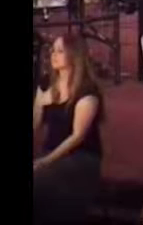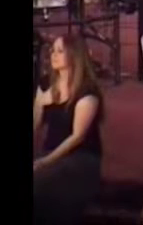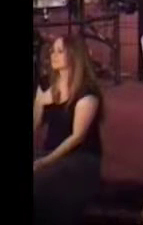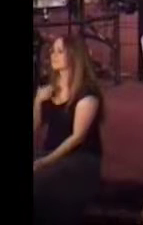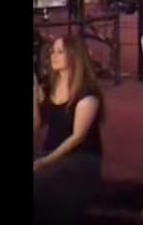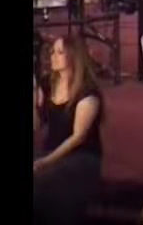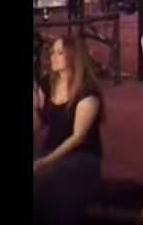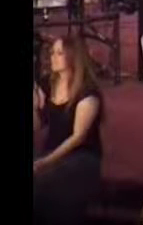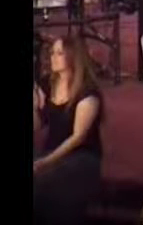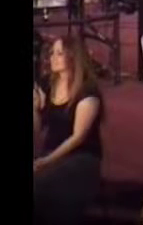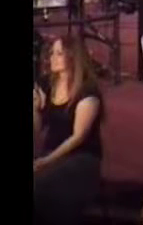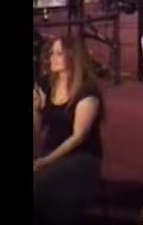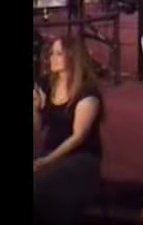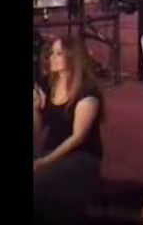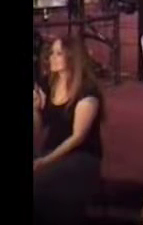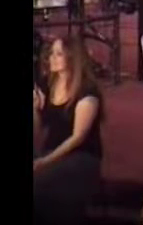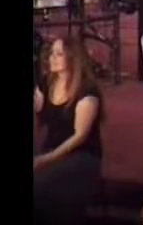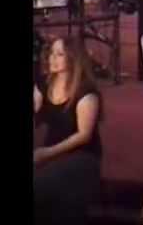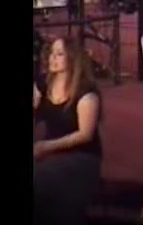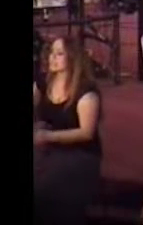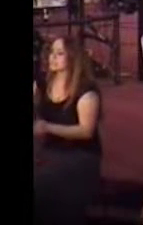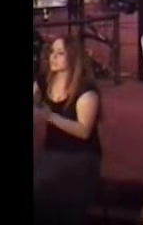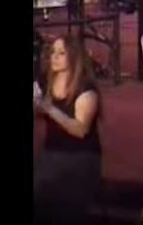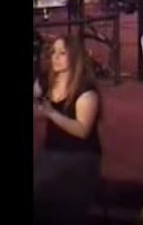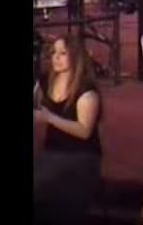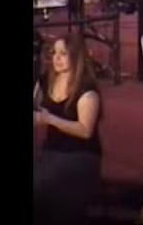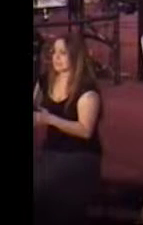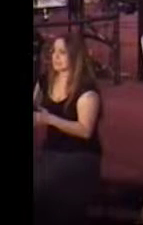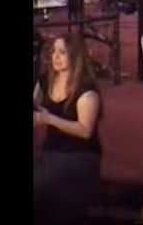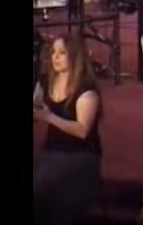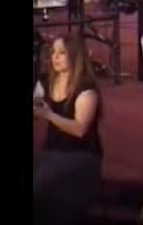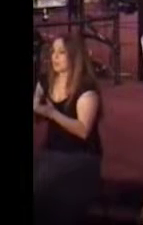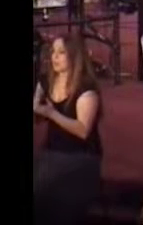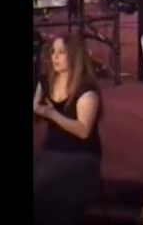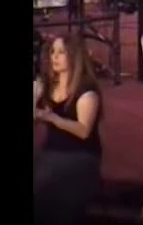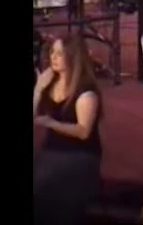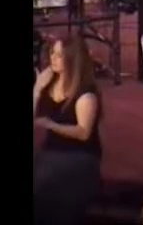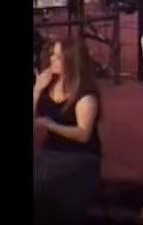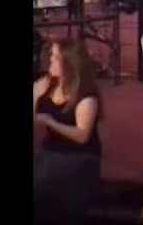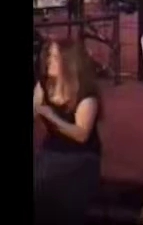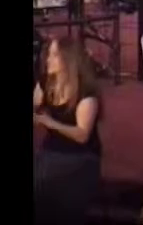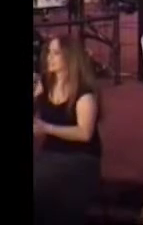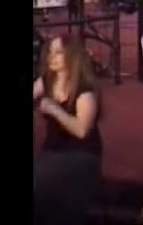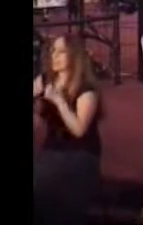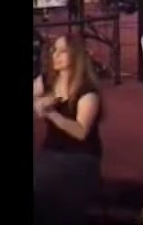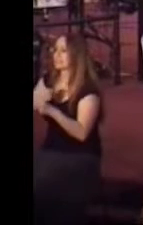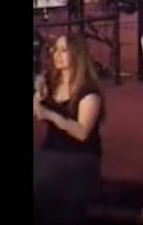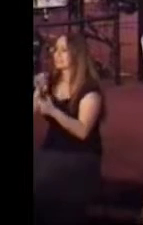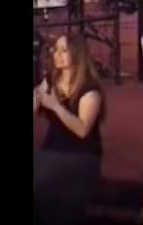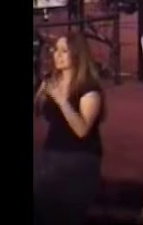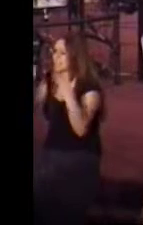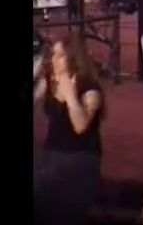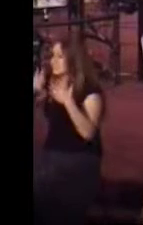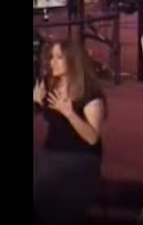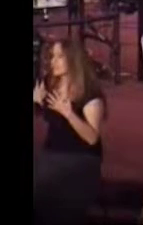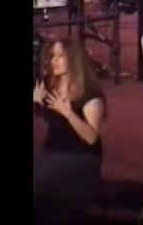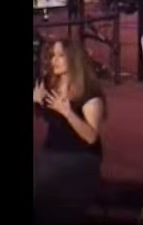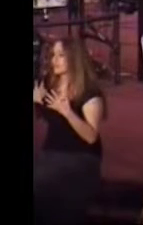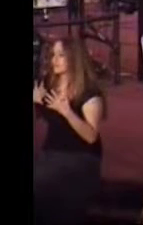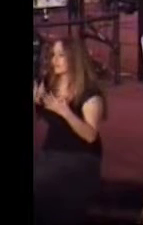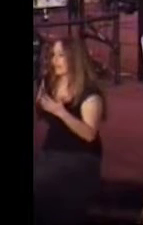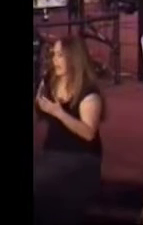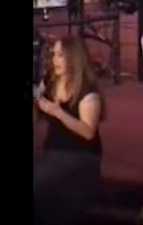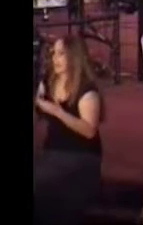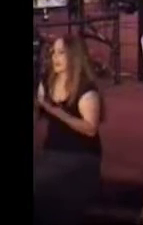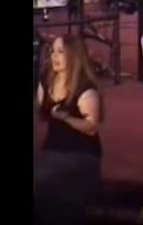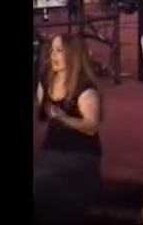In 2016, if you want it to be a really good year, in the midst of sorrow, in the midst of anything happening,